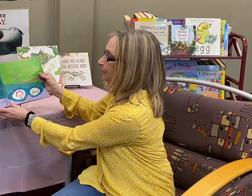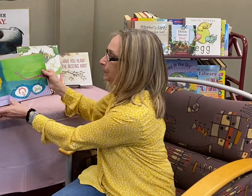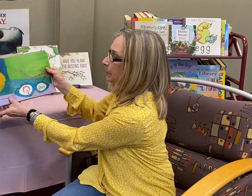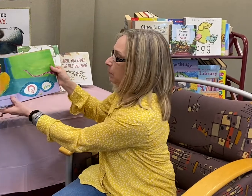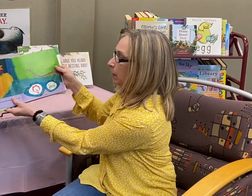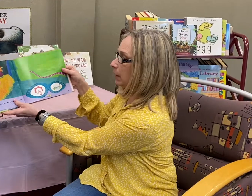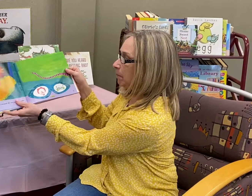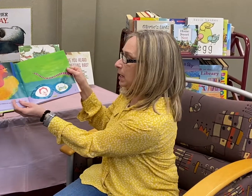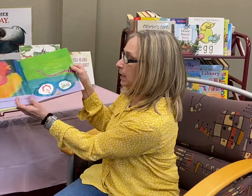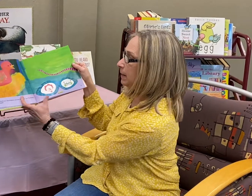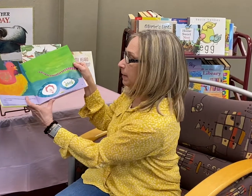What could it be?